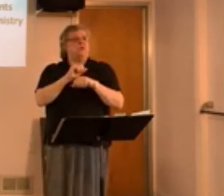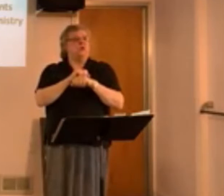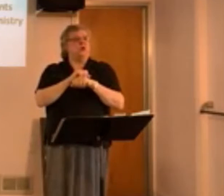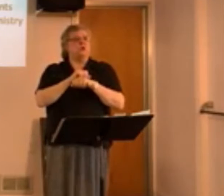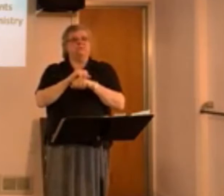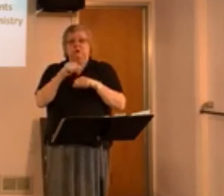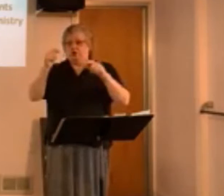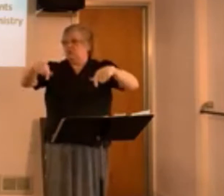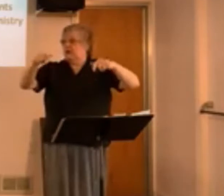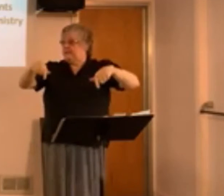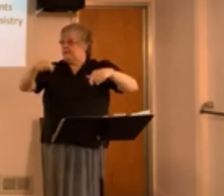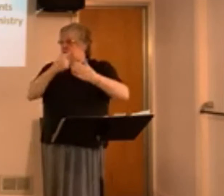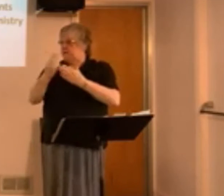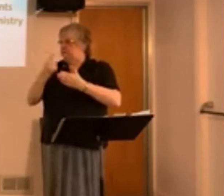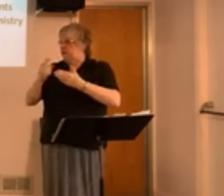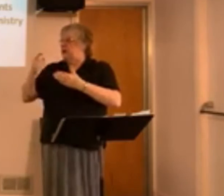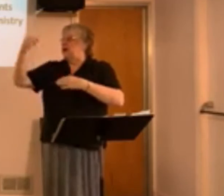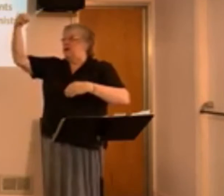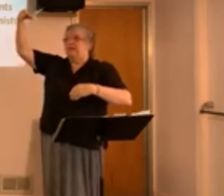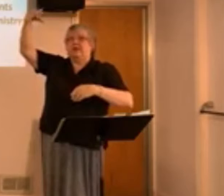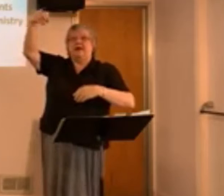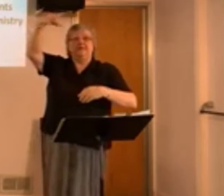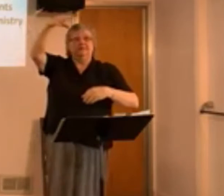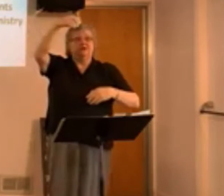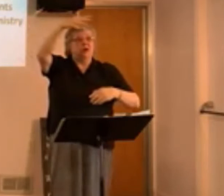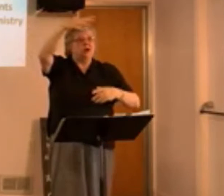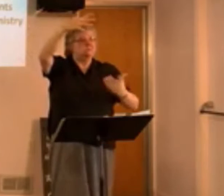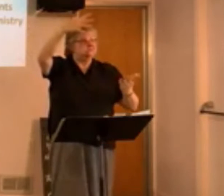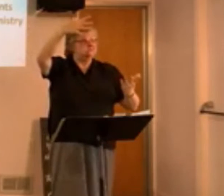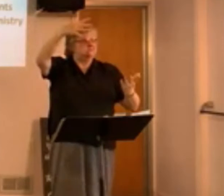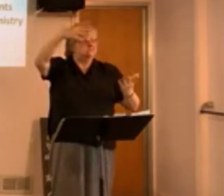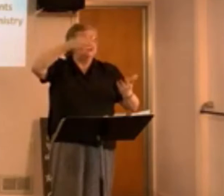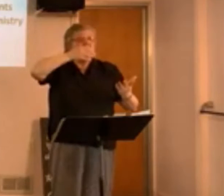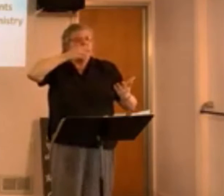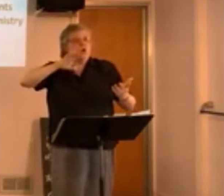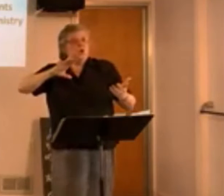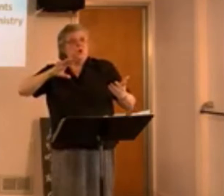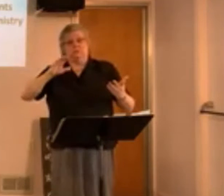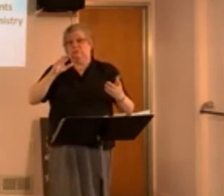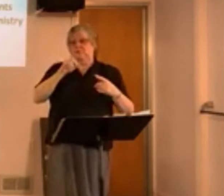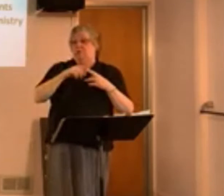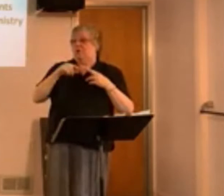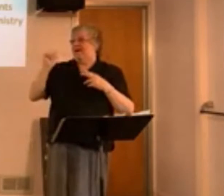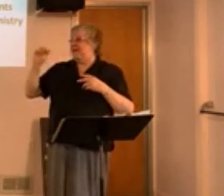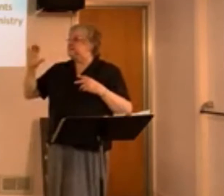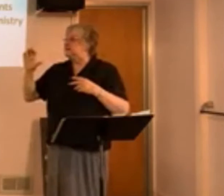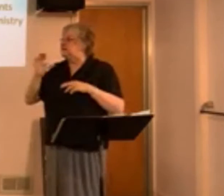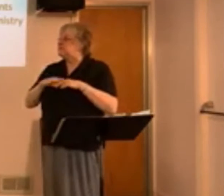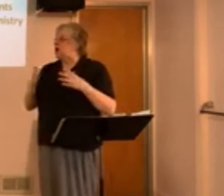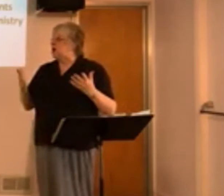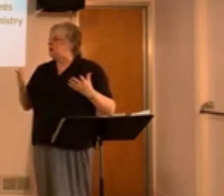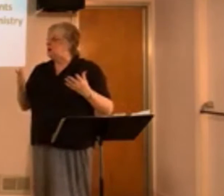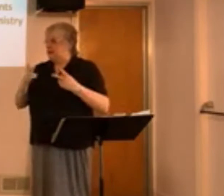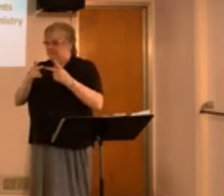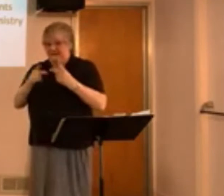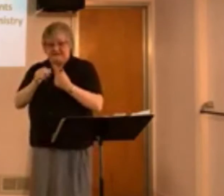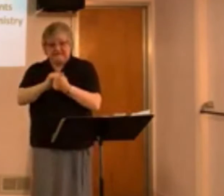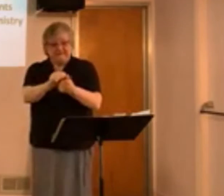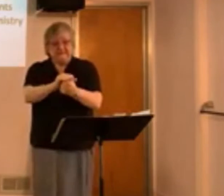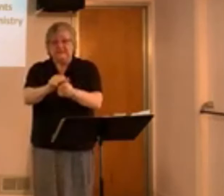come in here every week and the lights are on, the heat or the air conditioning working, place is